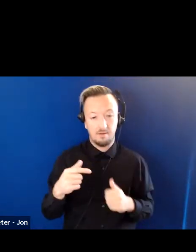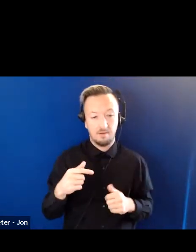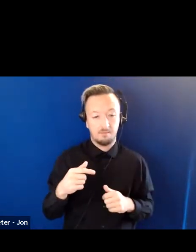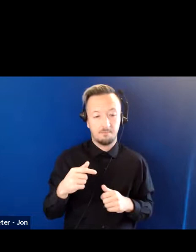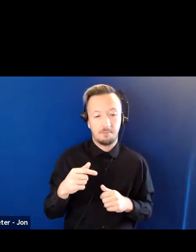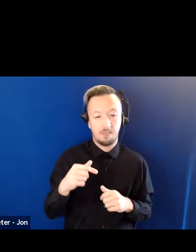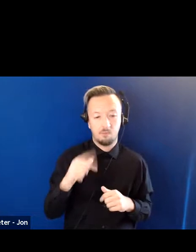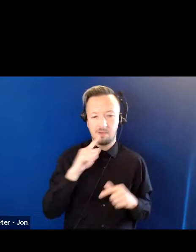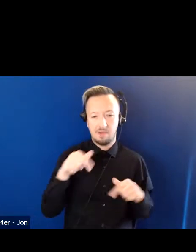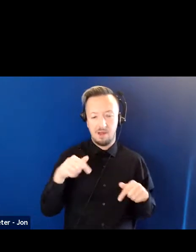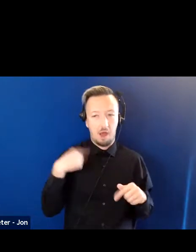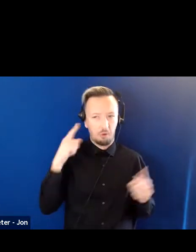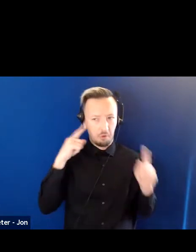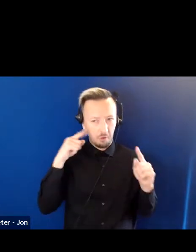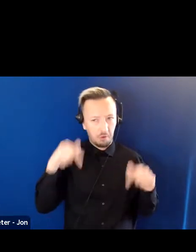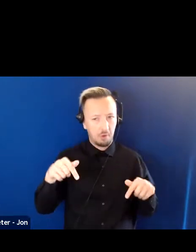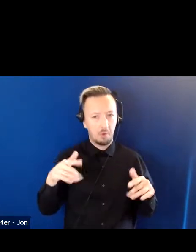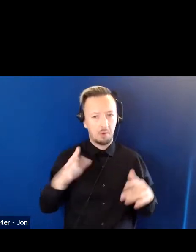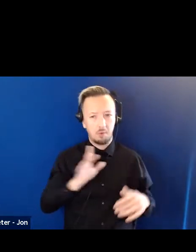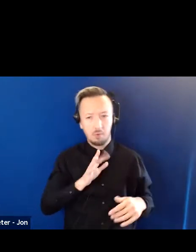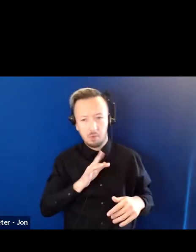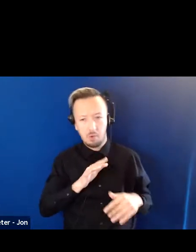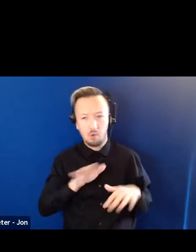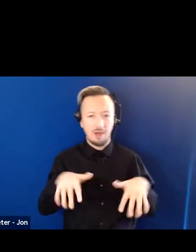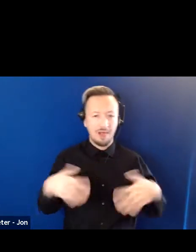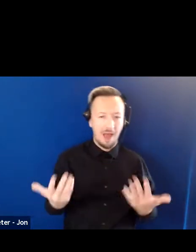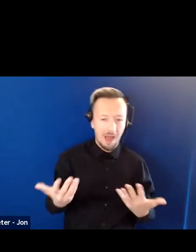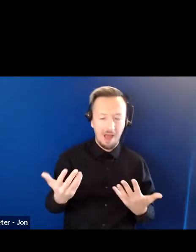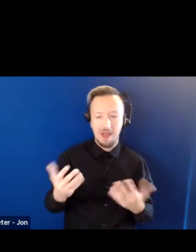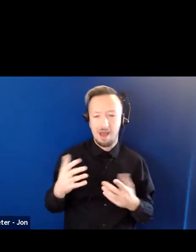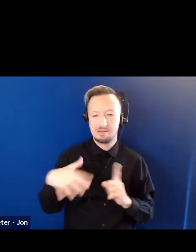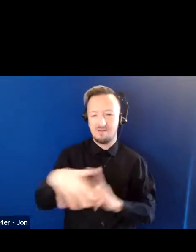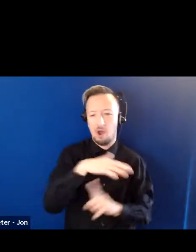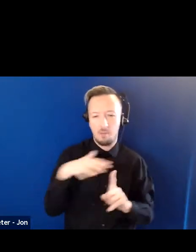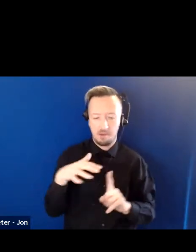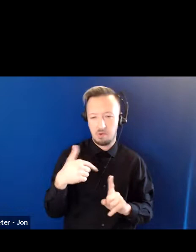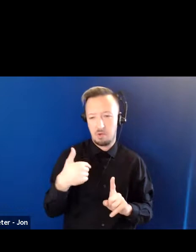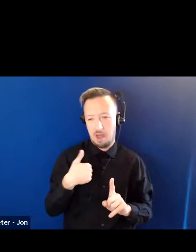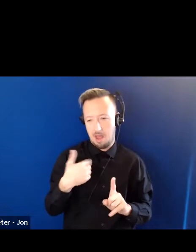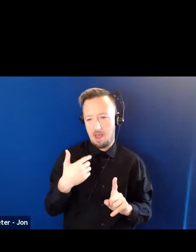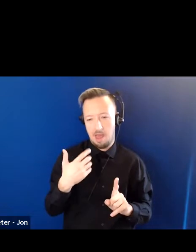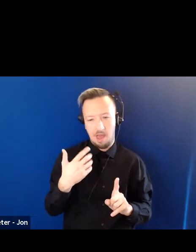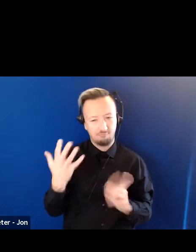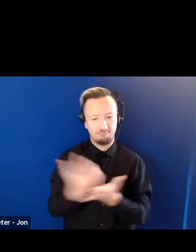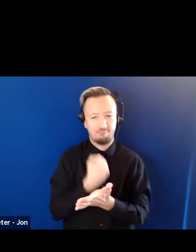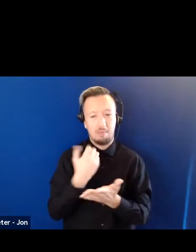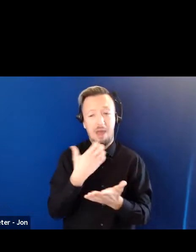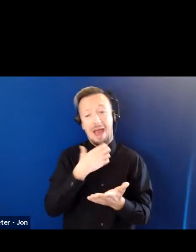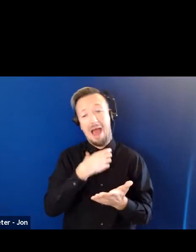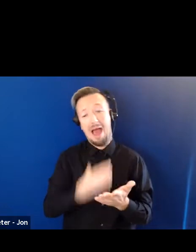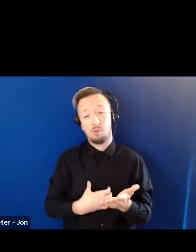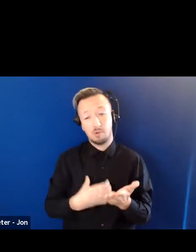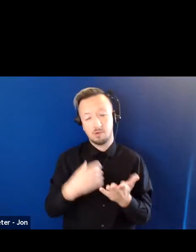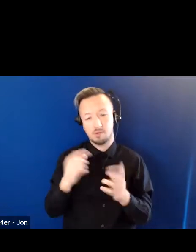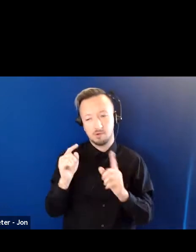atmosphere that they provide, and I just wish that we were able to meet this year. But hopefully next year will